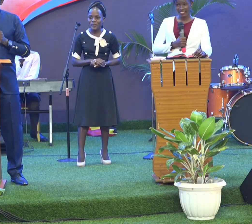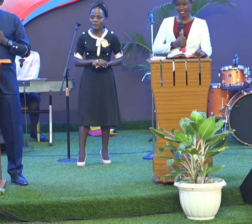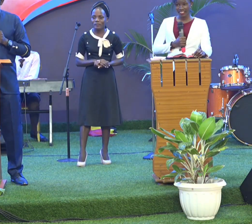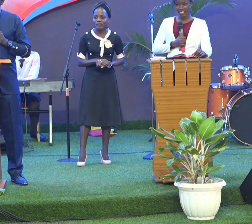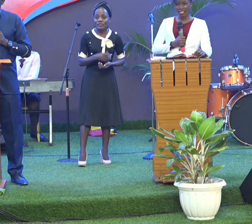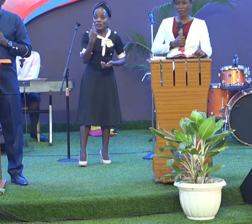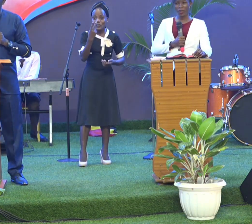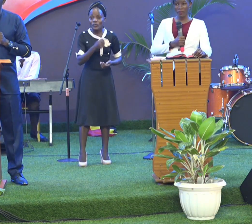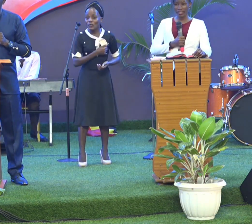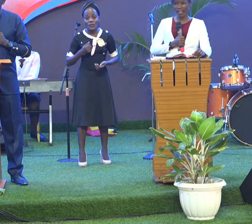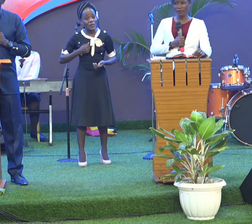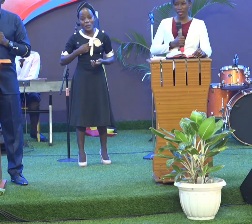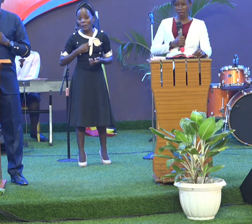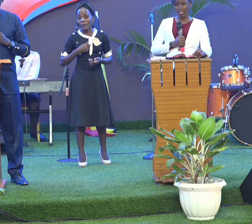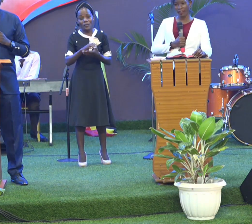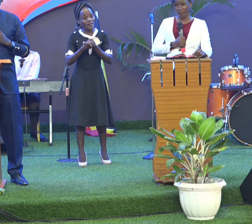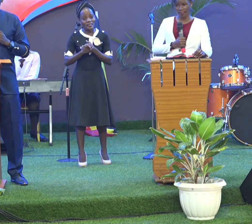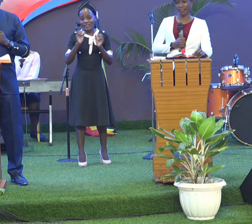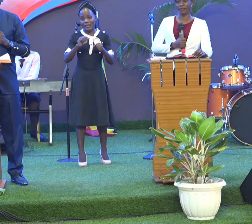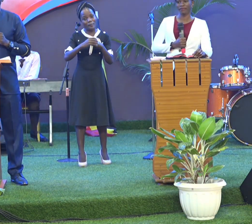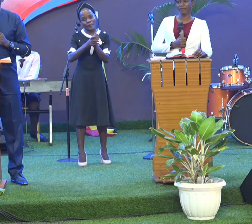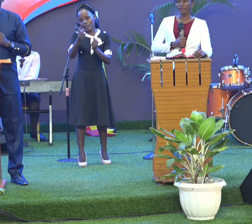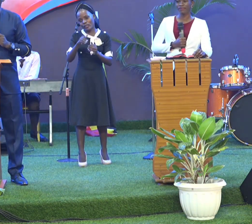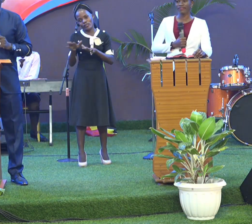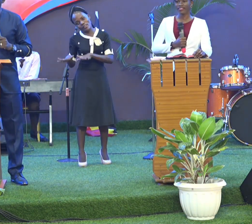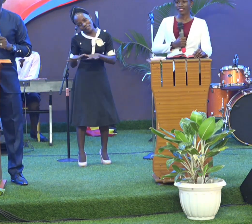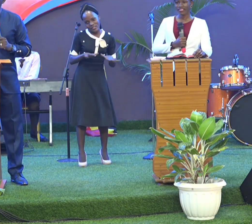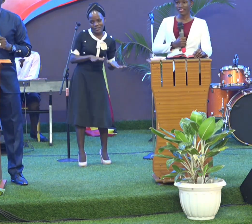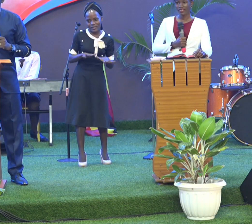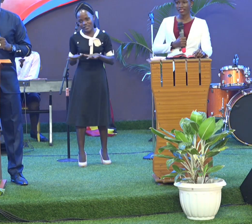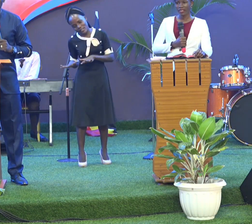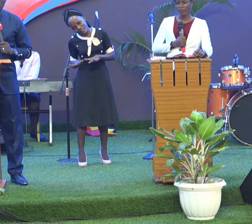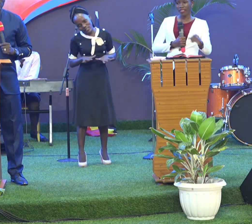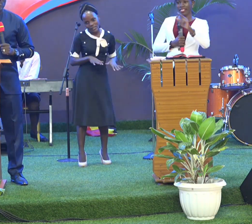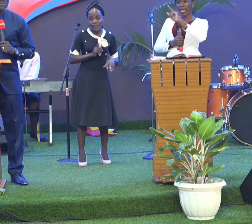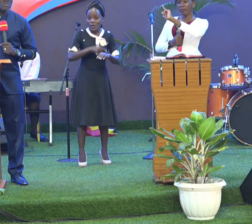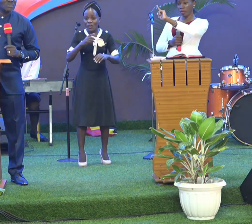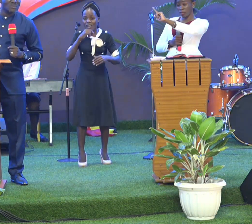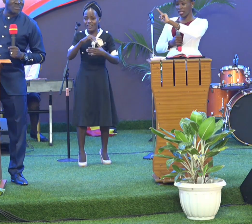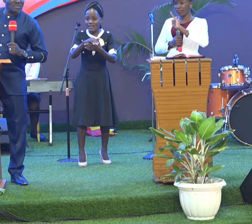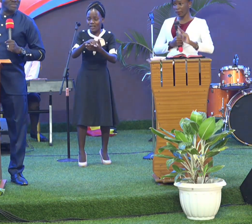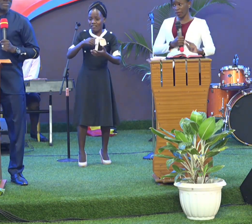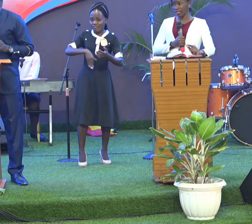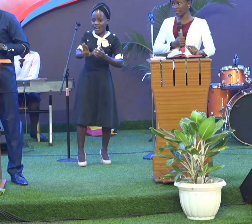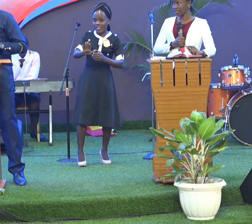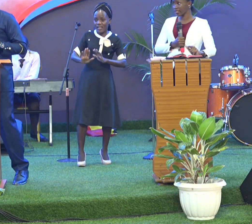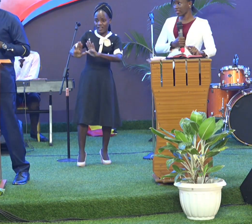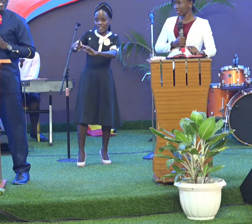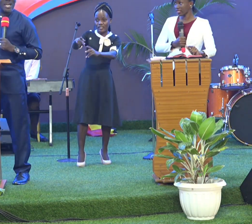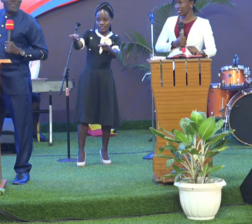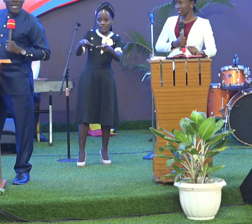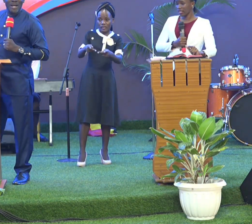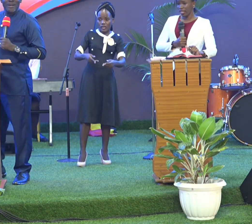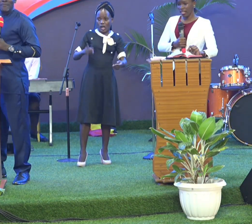wife. Two women can make you suffer. Tata yagena ngokuve. By the time she would leave that place,